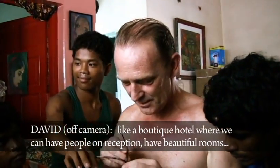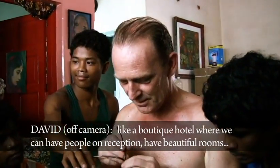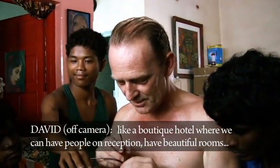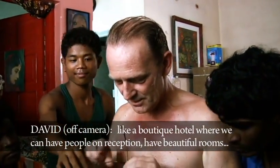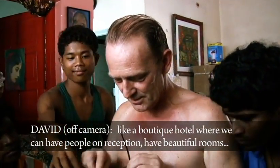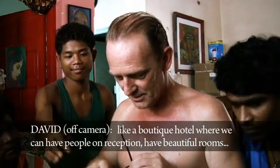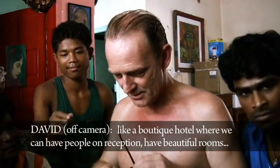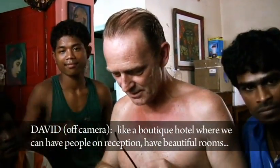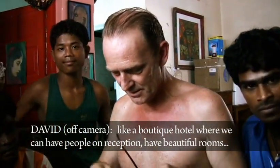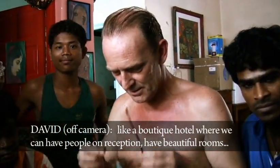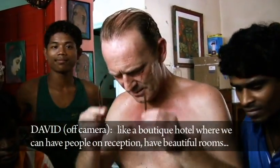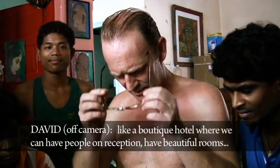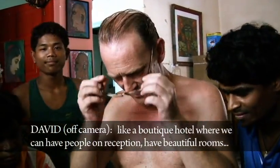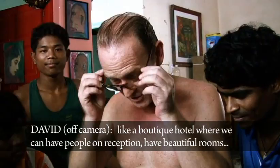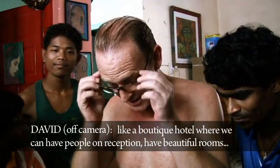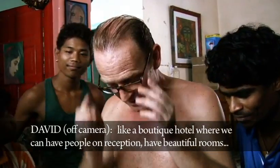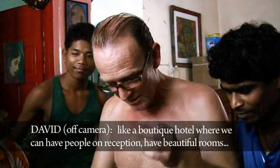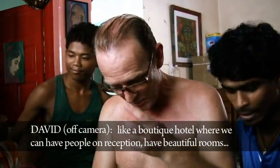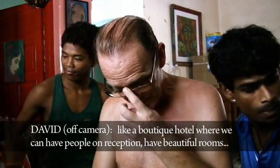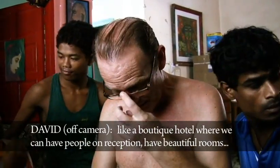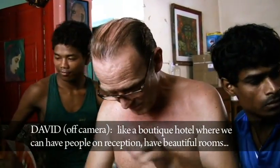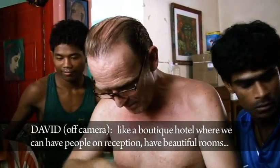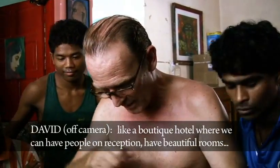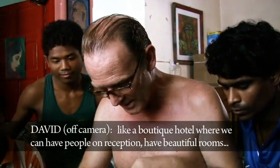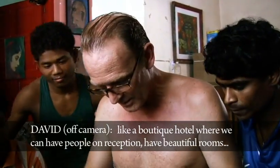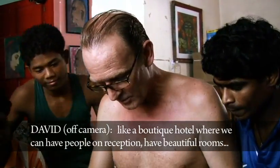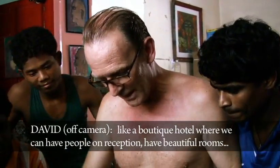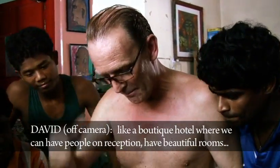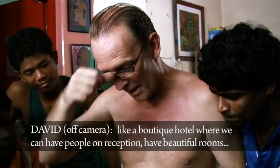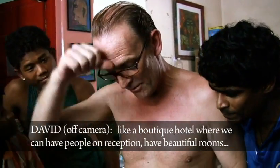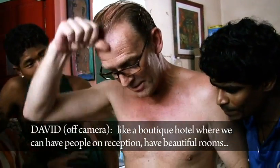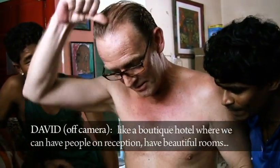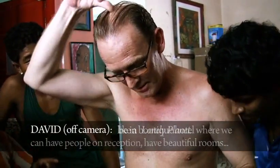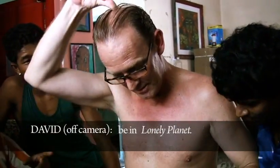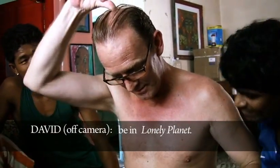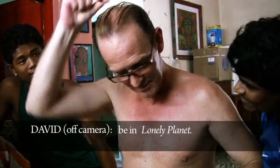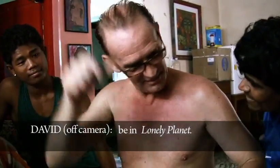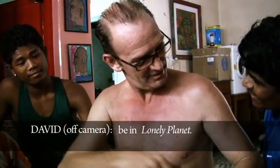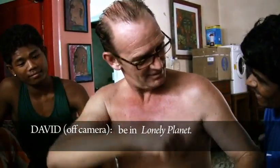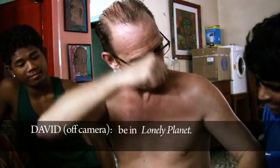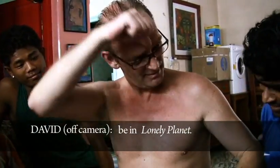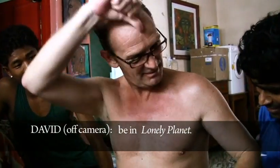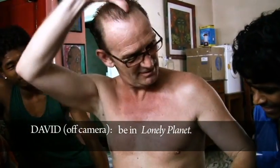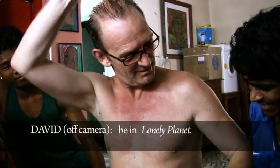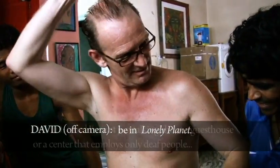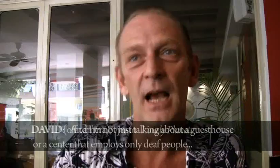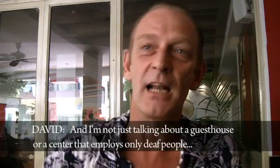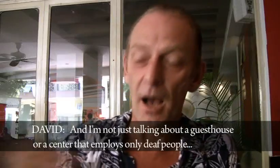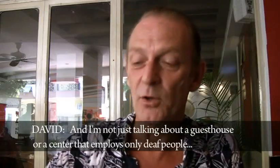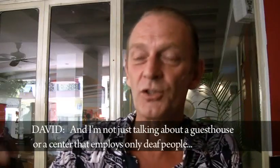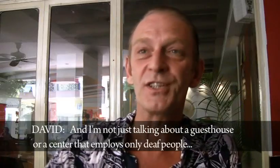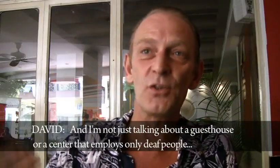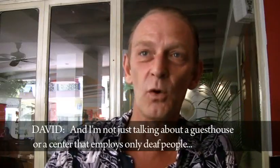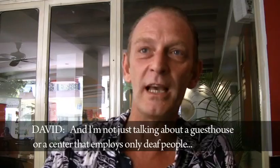have, people on reception, we can have beautiful rooms, be in Lonely Planet. And I'm not just talking